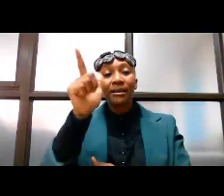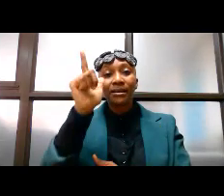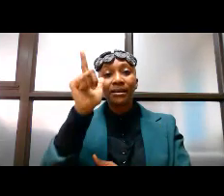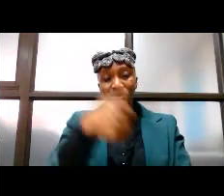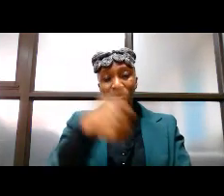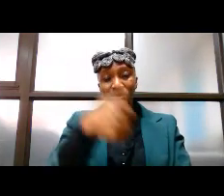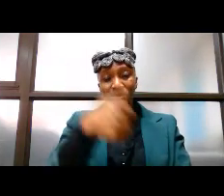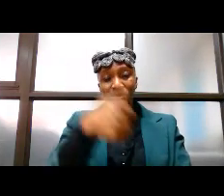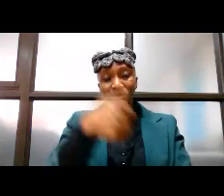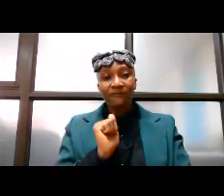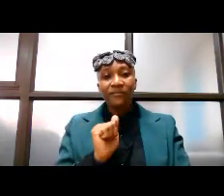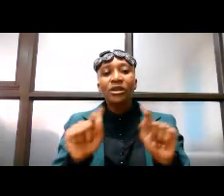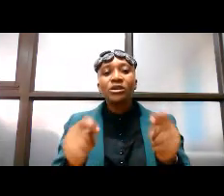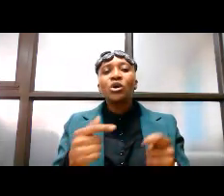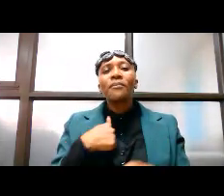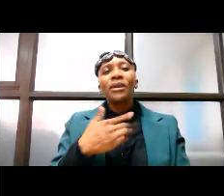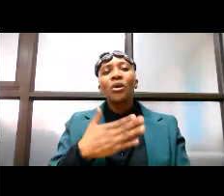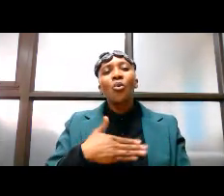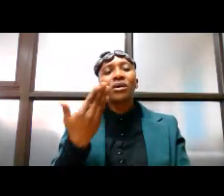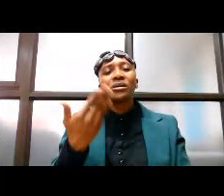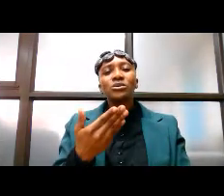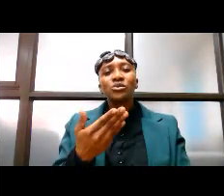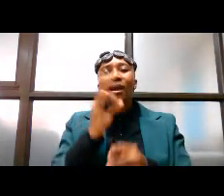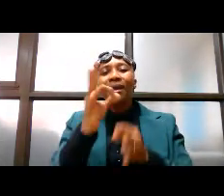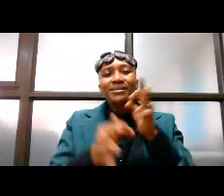Two things I'd like to say is that